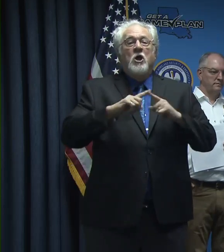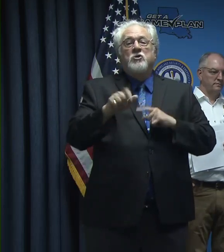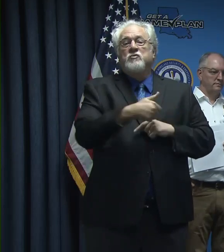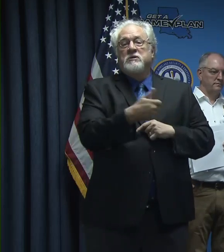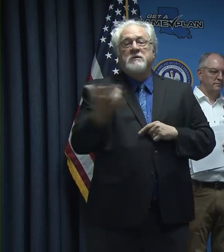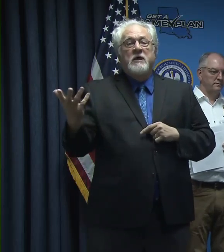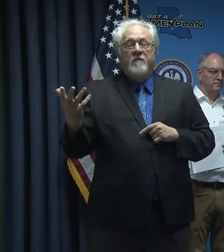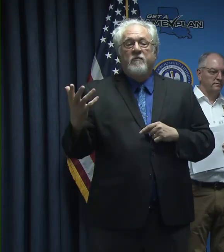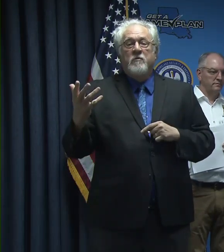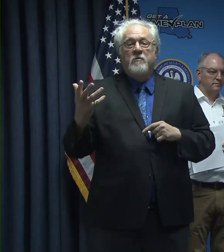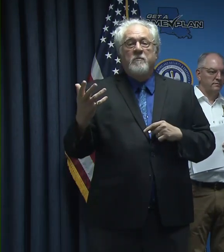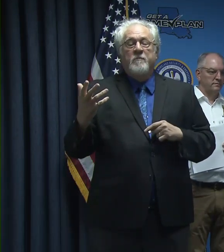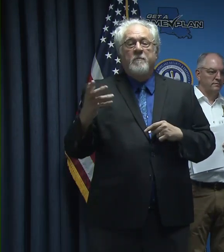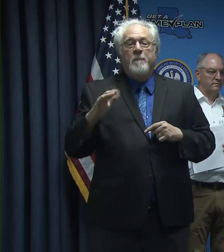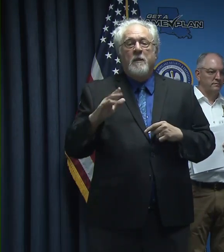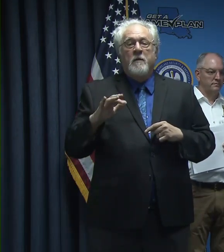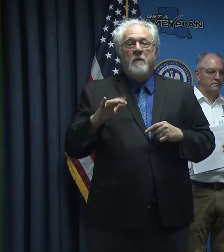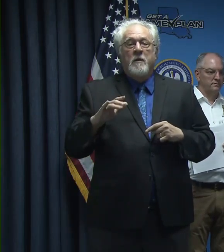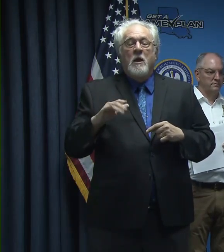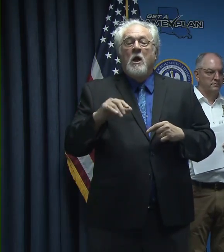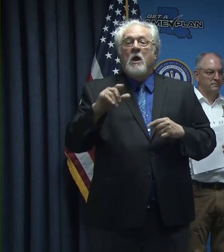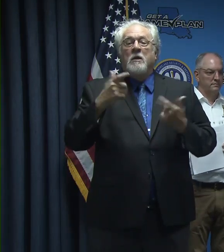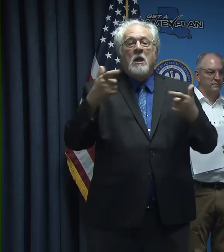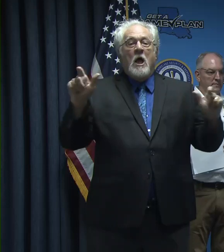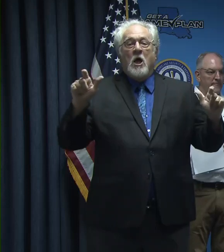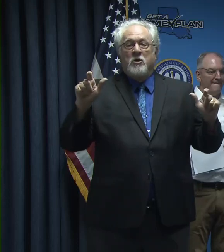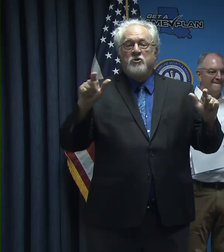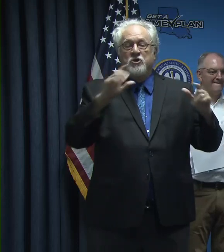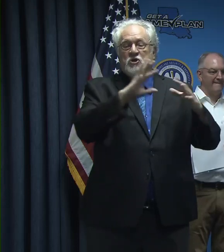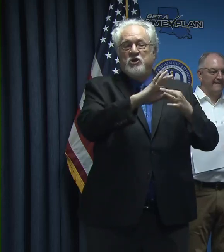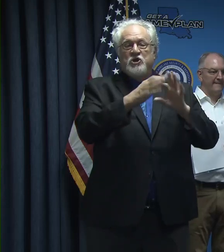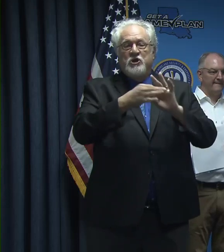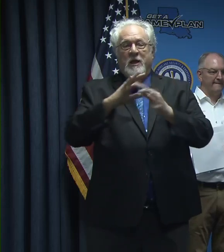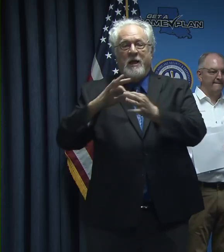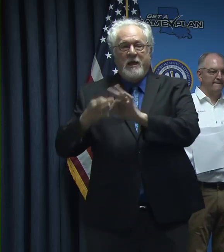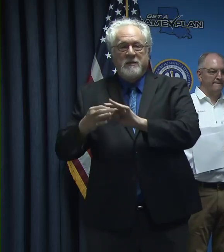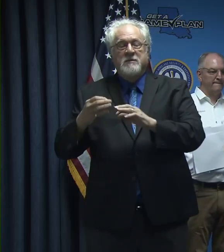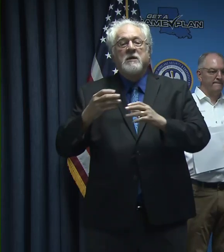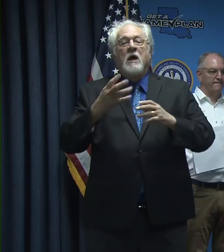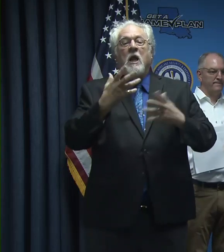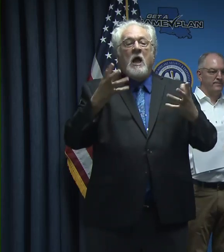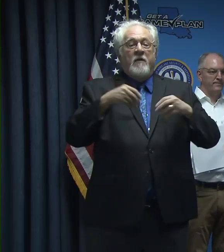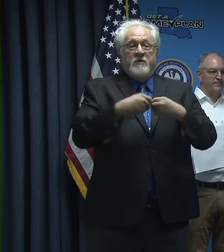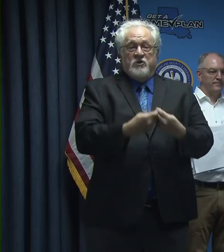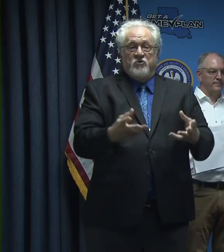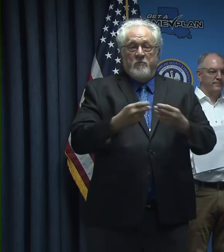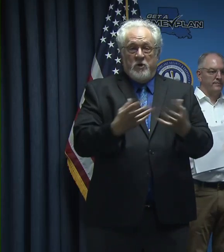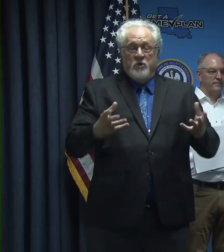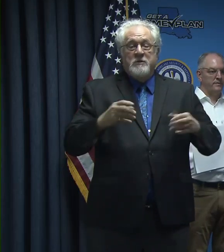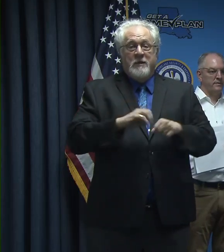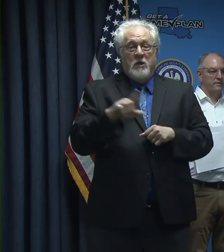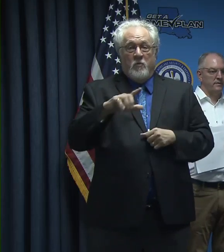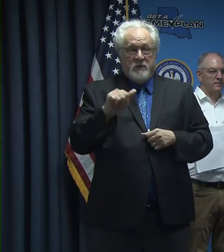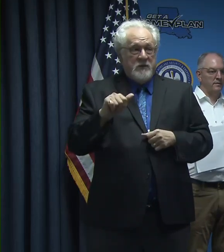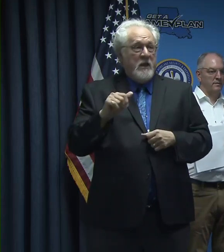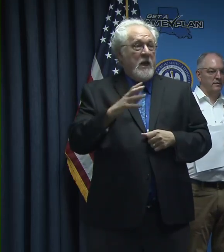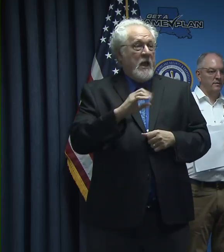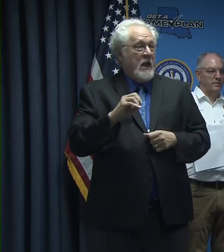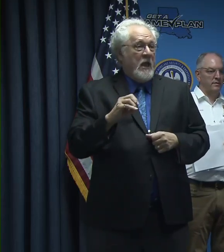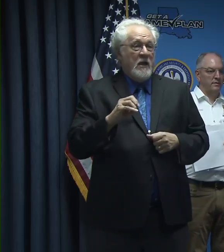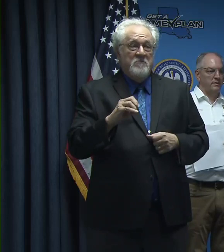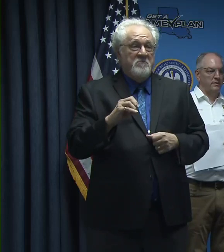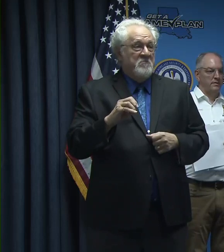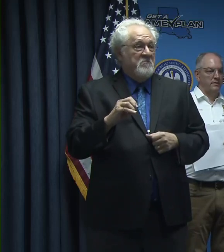number of large chains and also some distributors here in Louisiana, and I